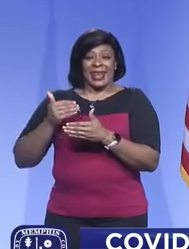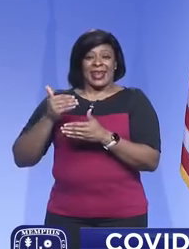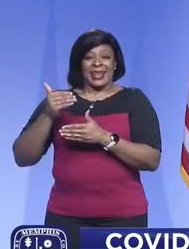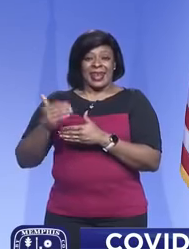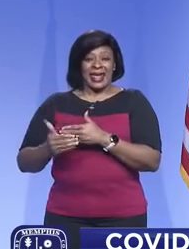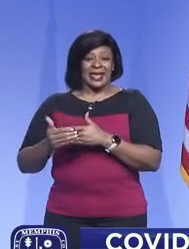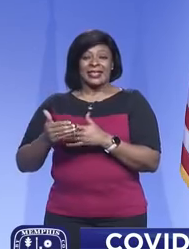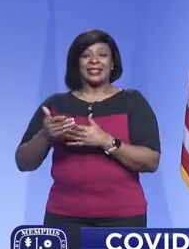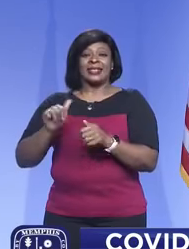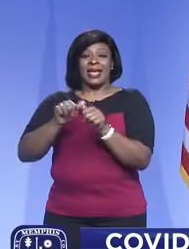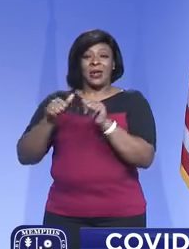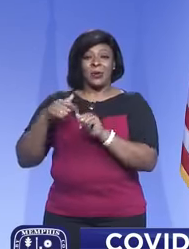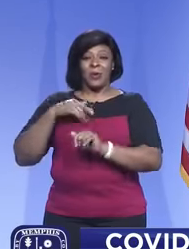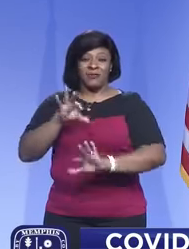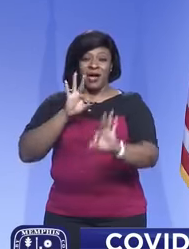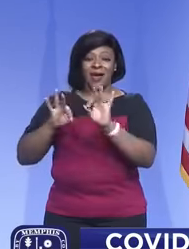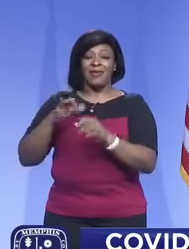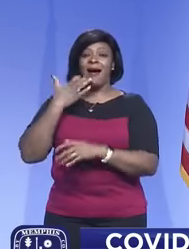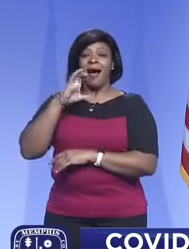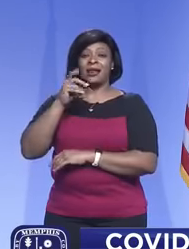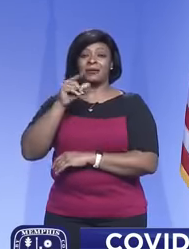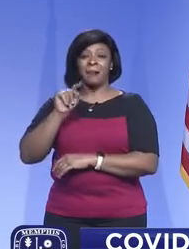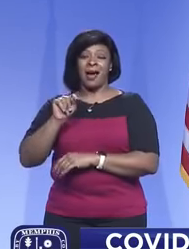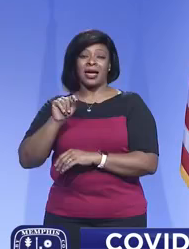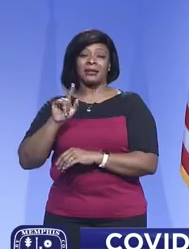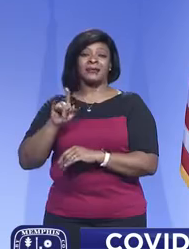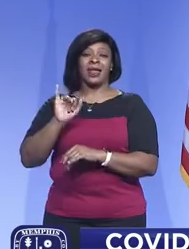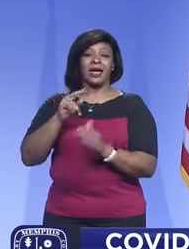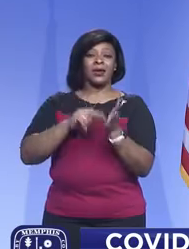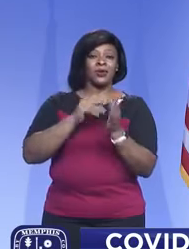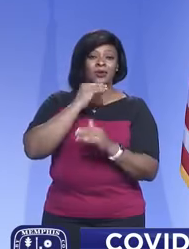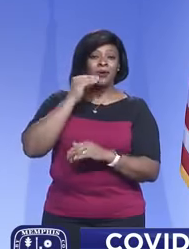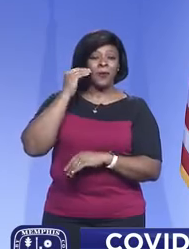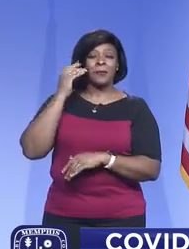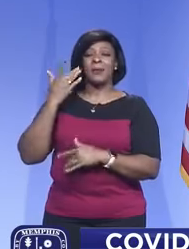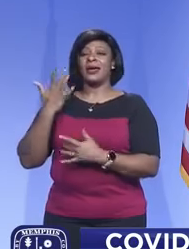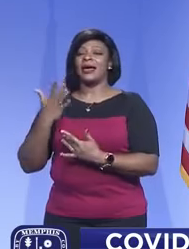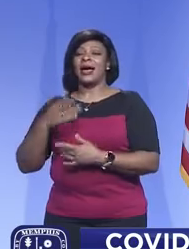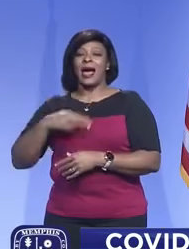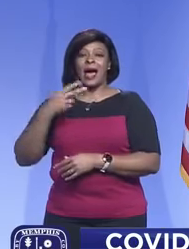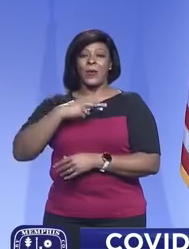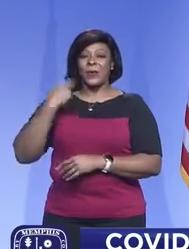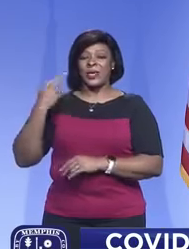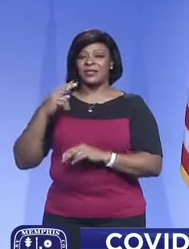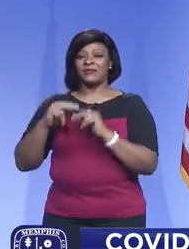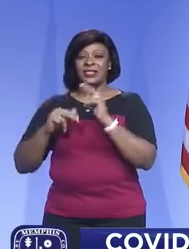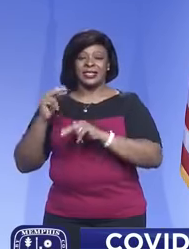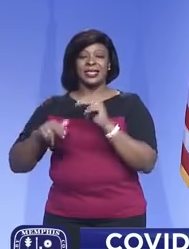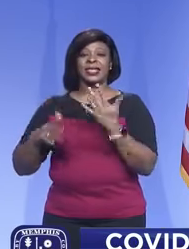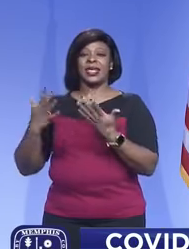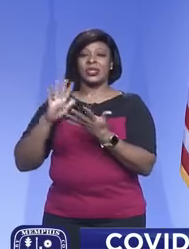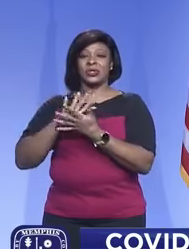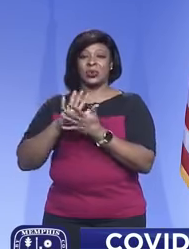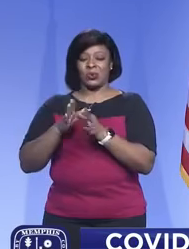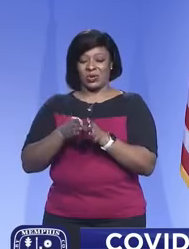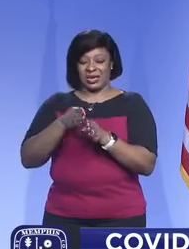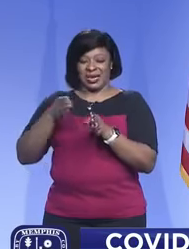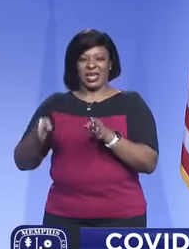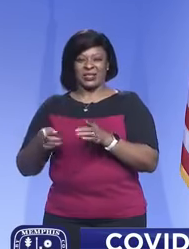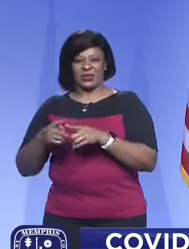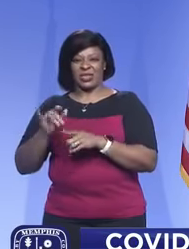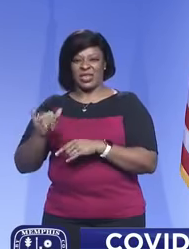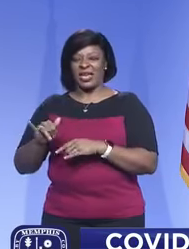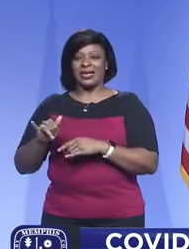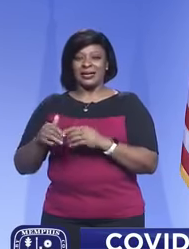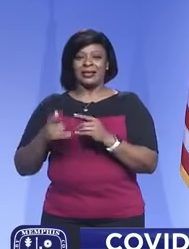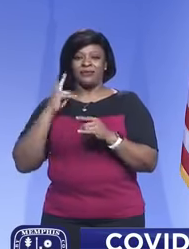these hotspots? We obviously saw them in nursing home type facilities with the vulnerable. I mean, are schools right up next to them when it comes to just